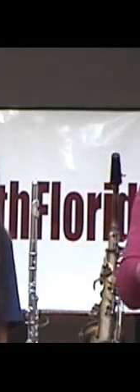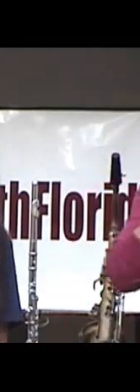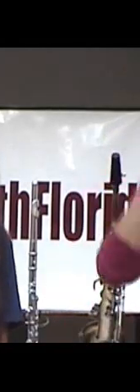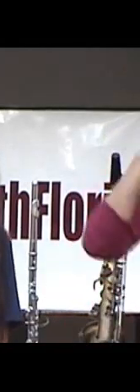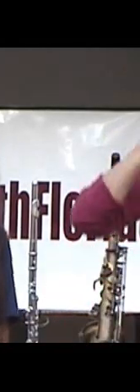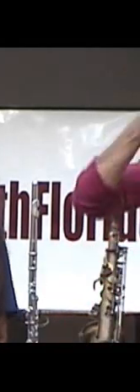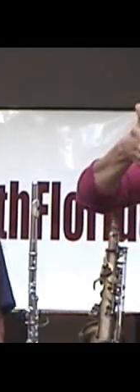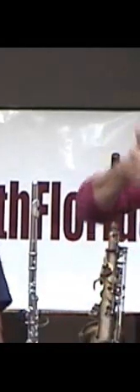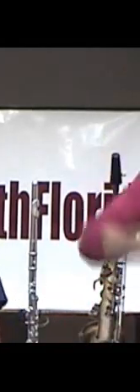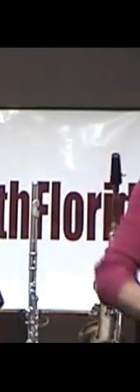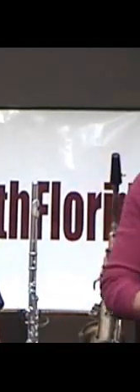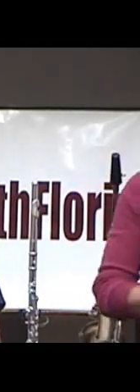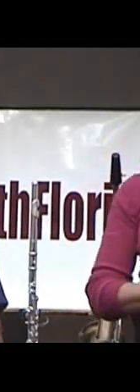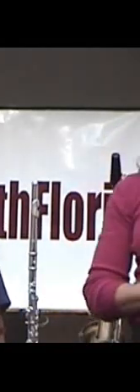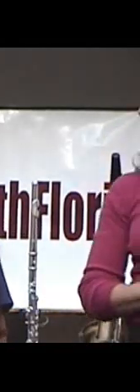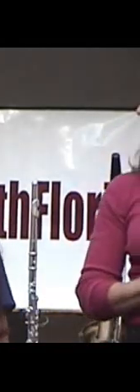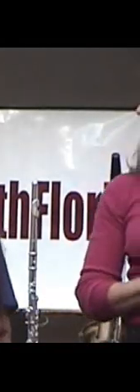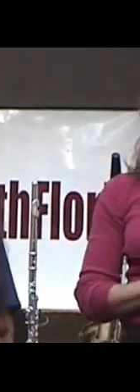Oh, yeah.